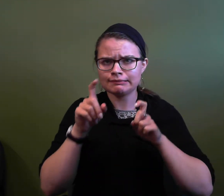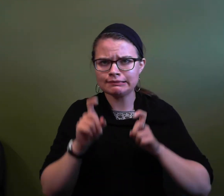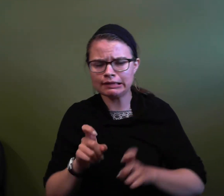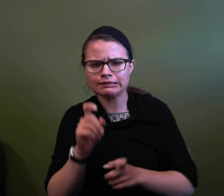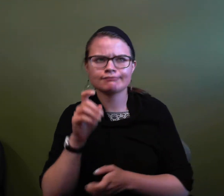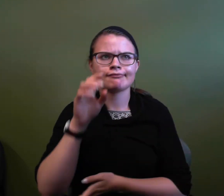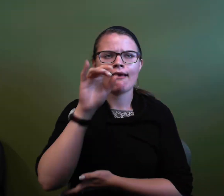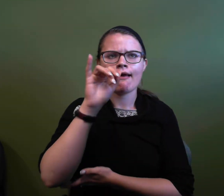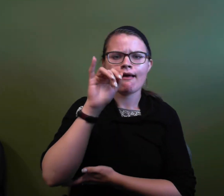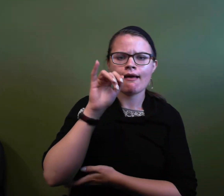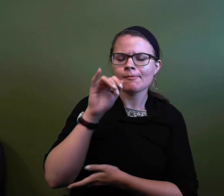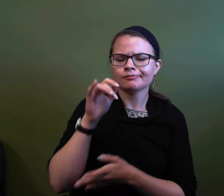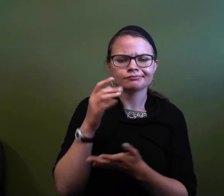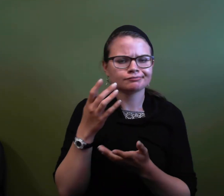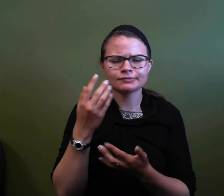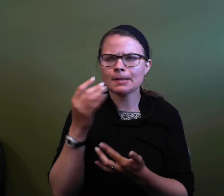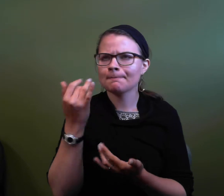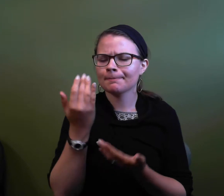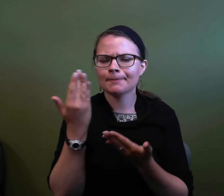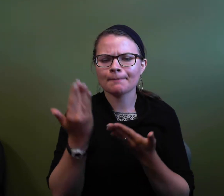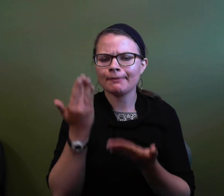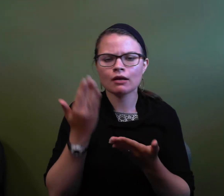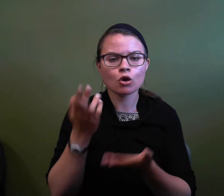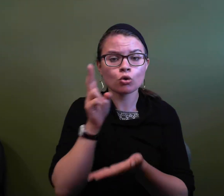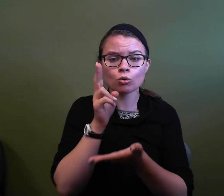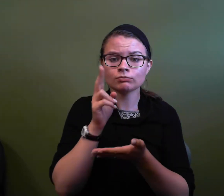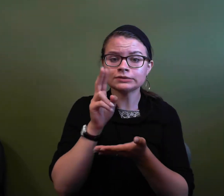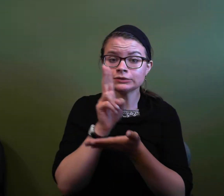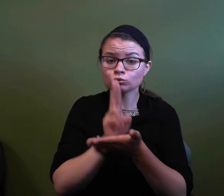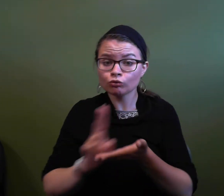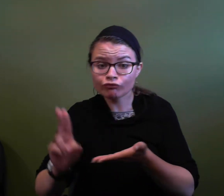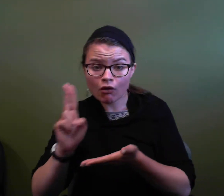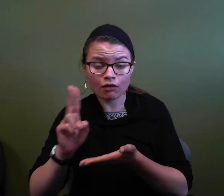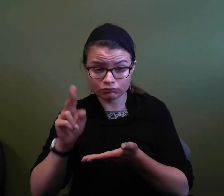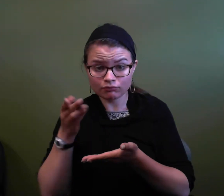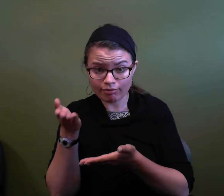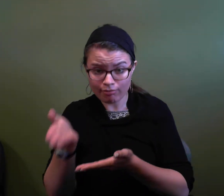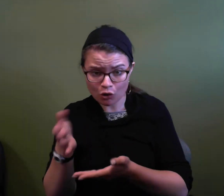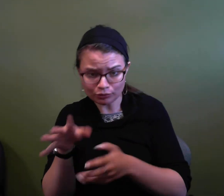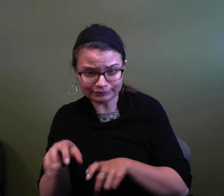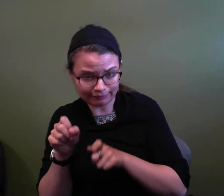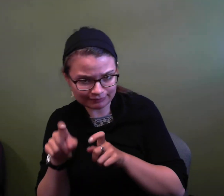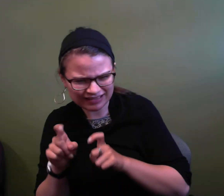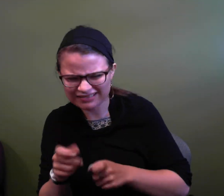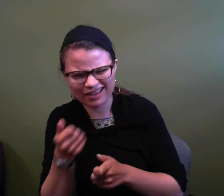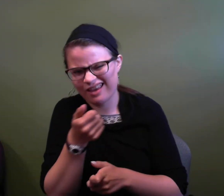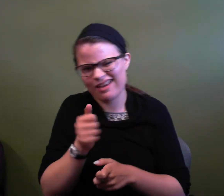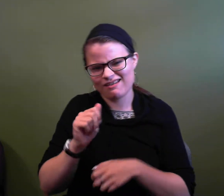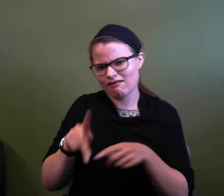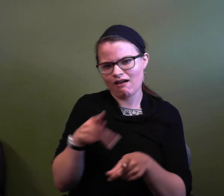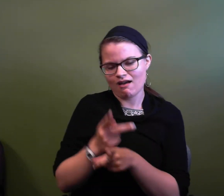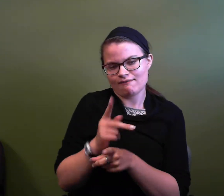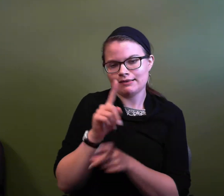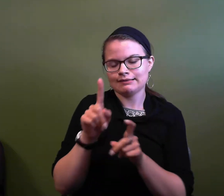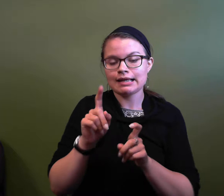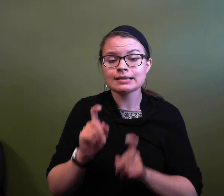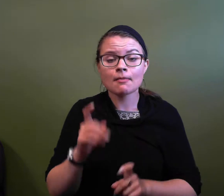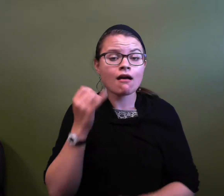just a university test, it can be any type of test, but if you're asked to write something like an essay or